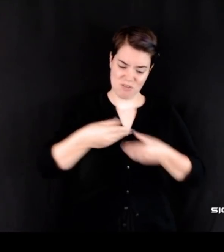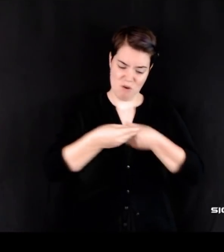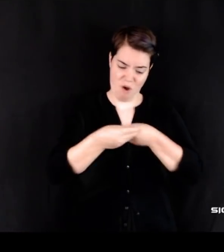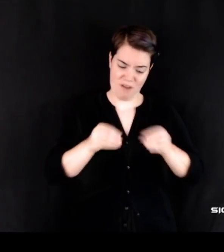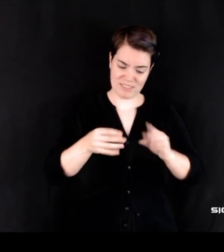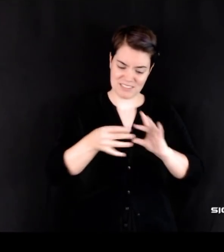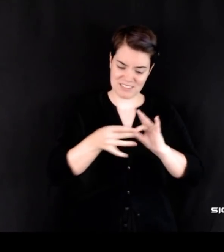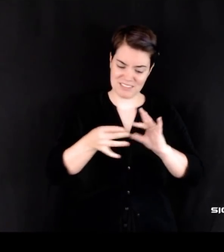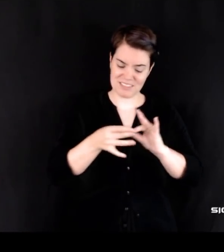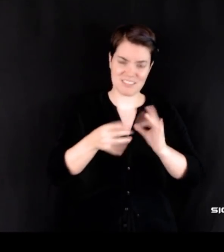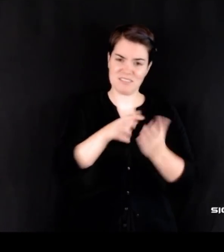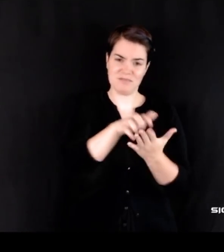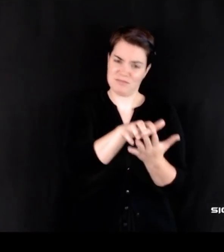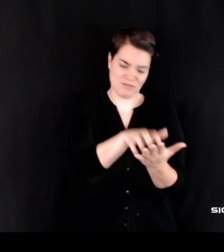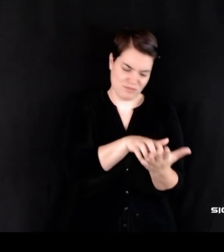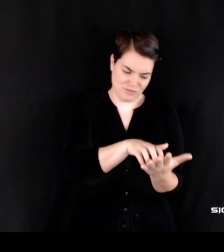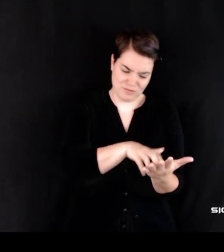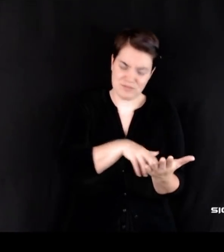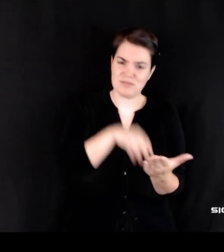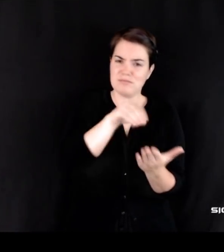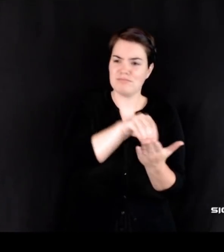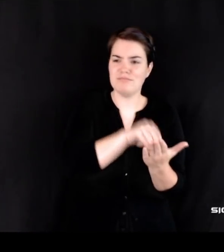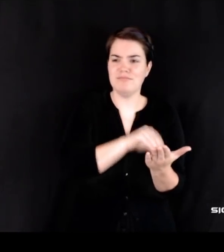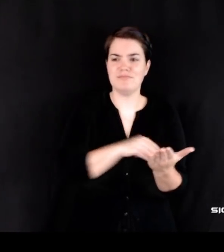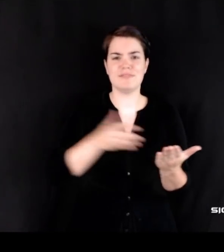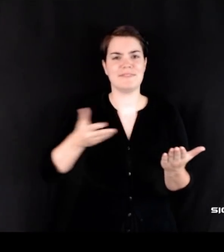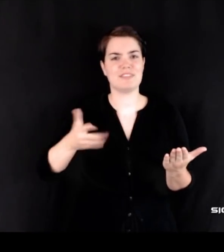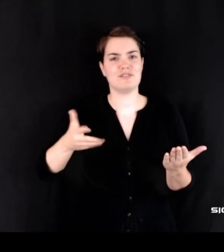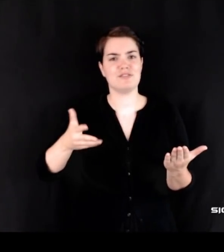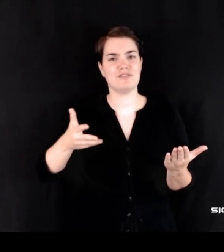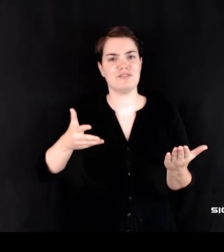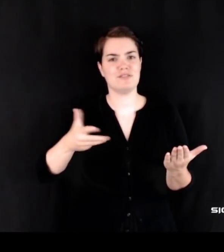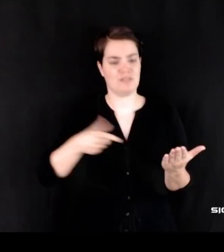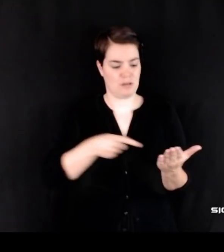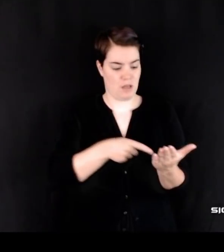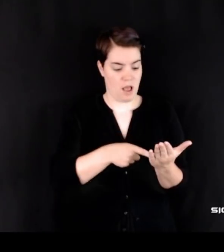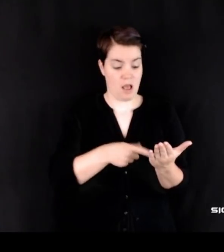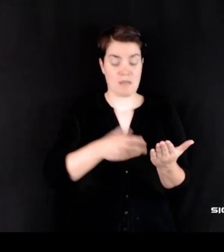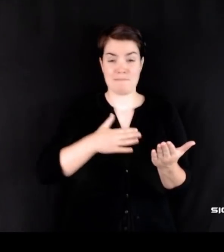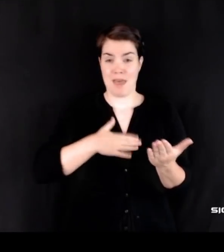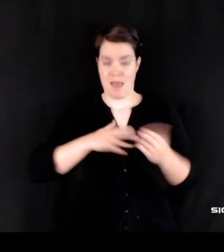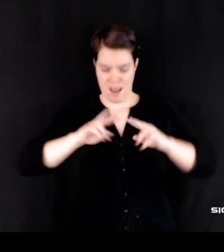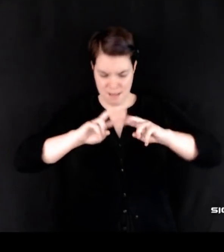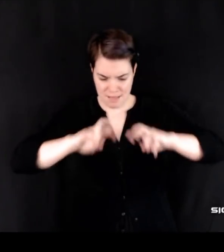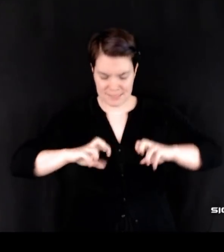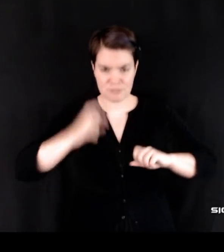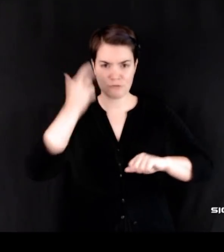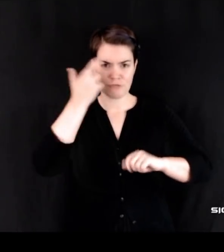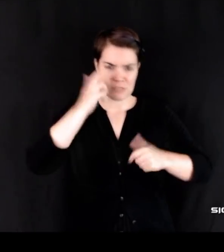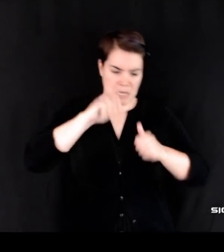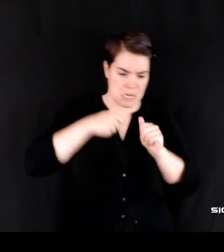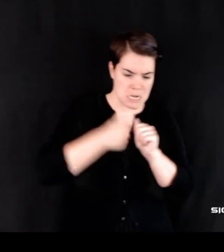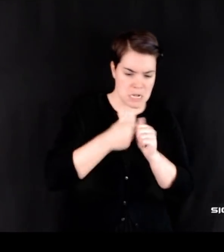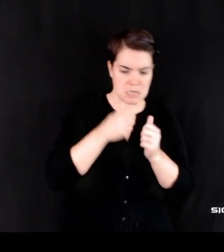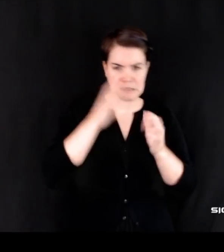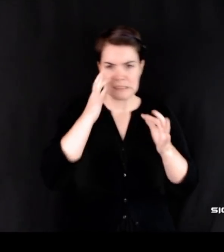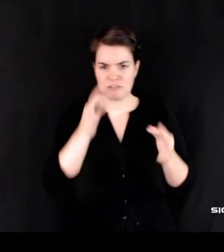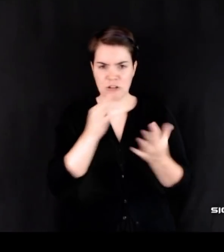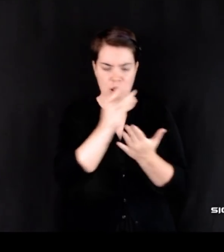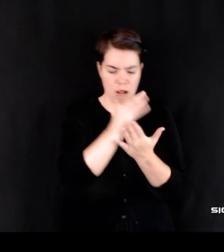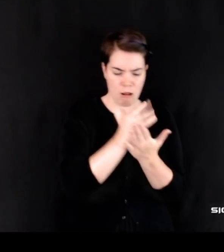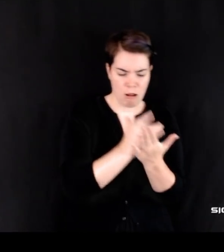our report. It contains our findings and analysis and the reasons for the decisions we